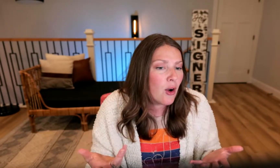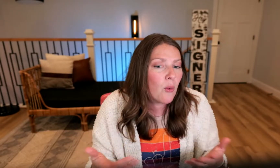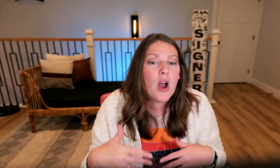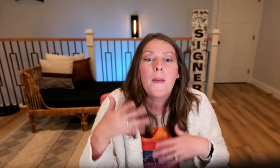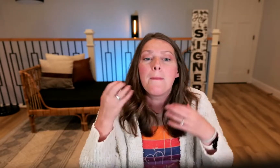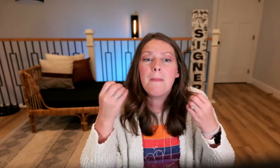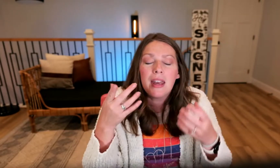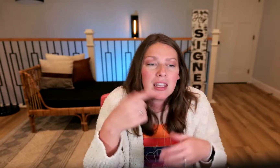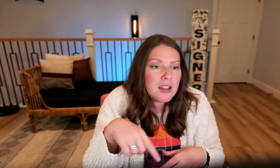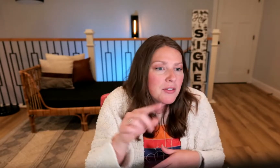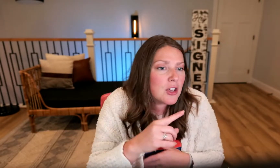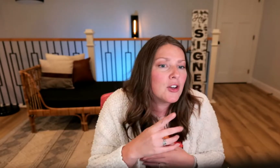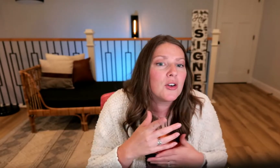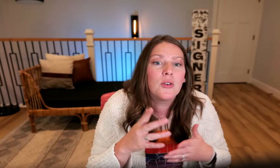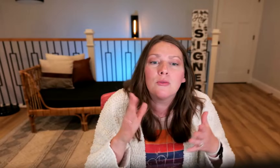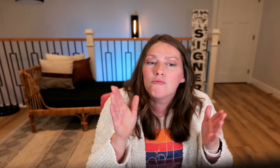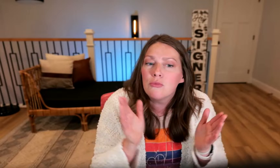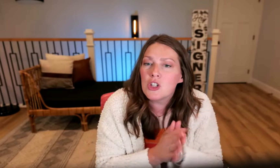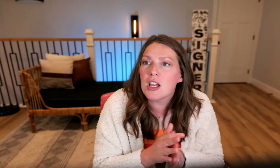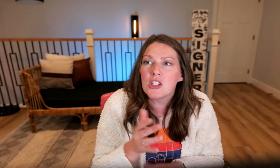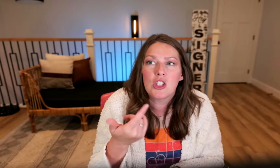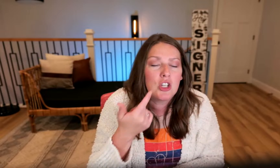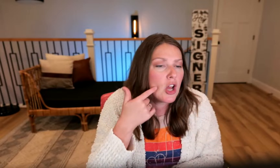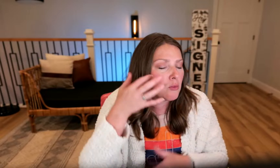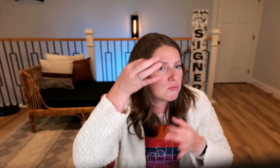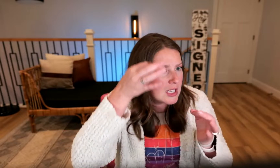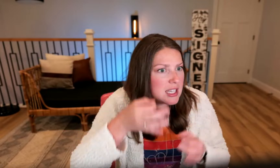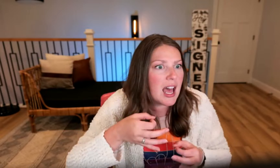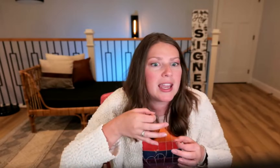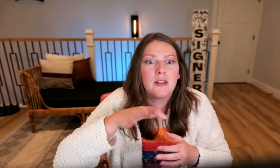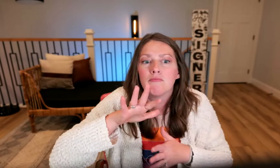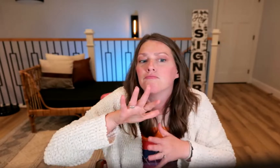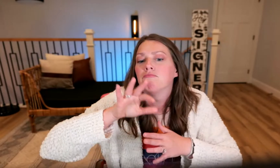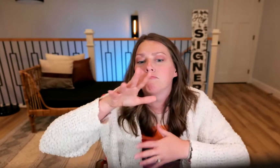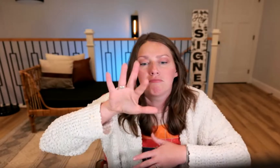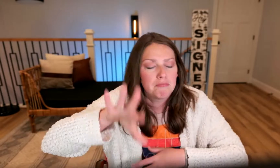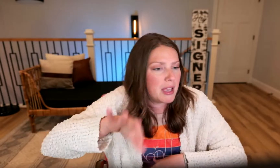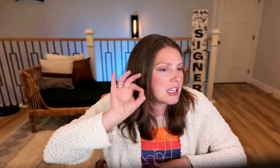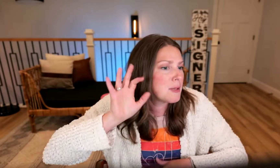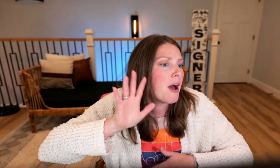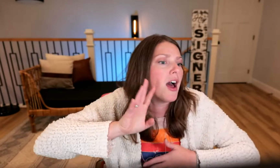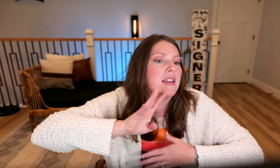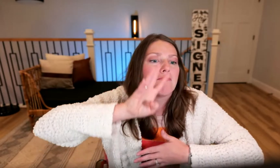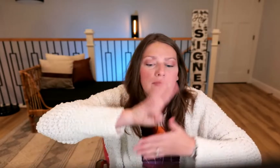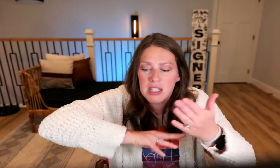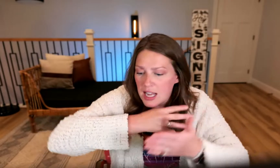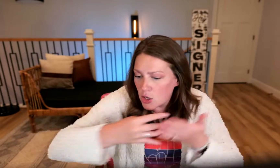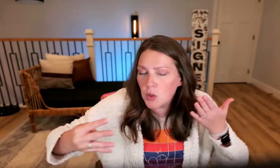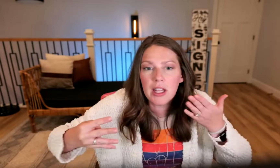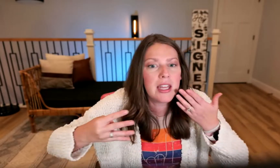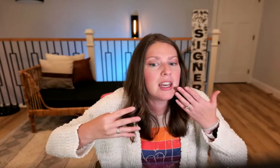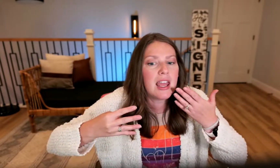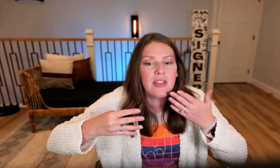Now, many of you just, decide, pick a spot, schedule it, and